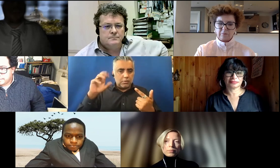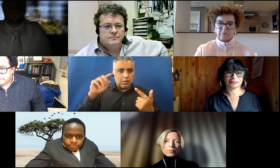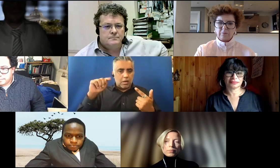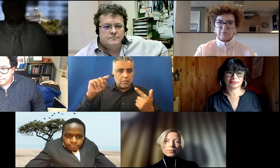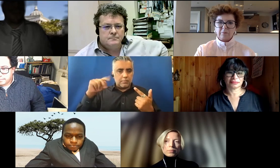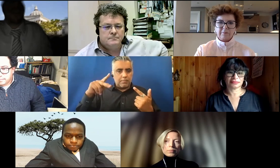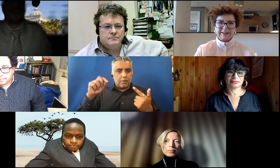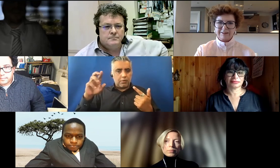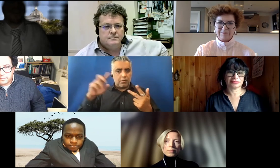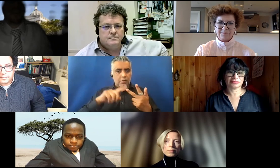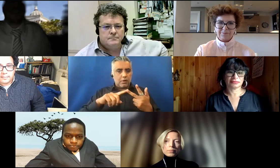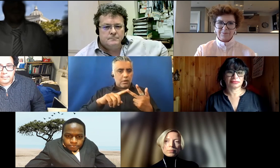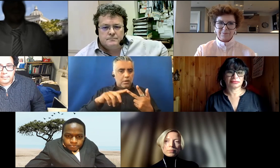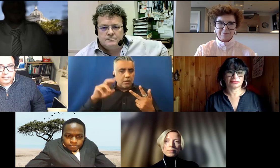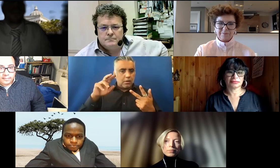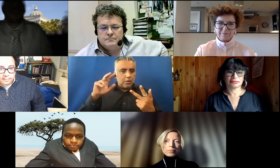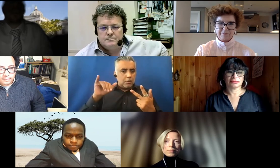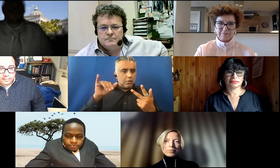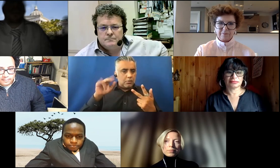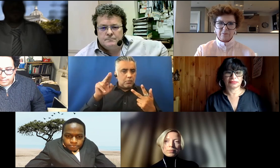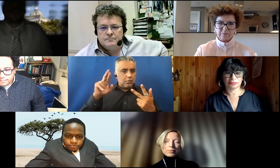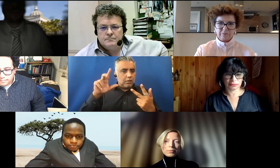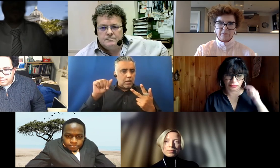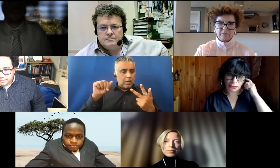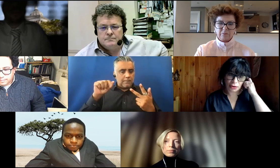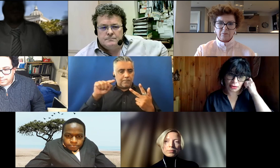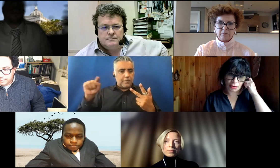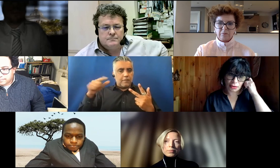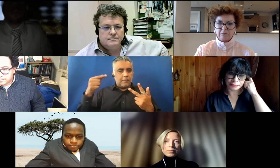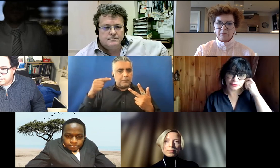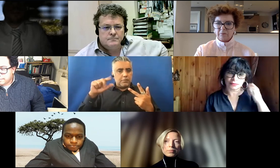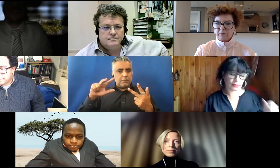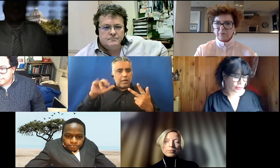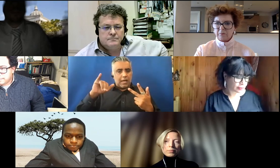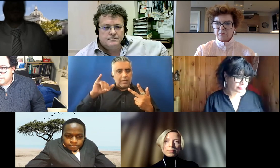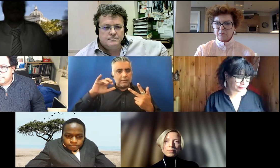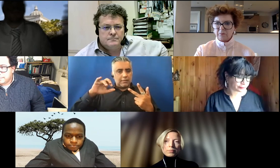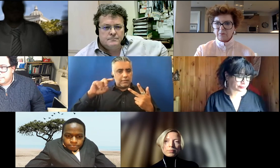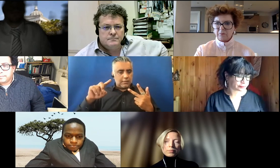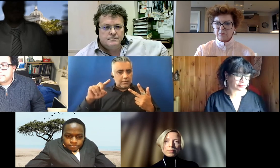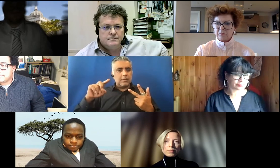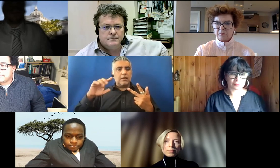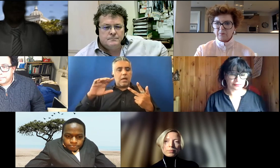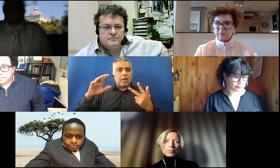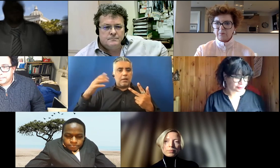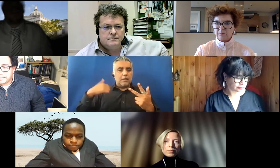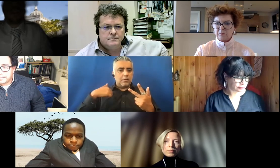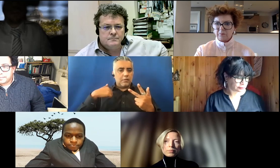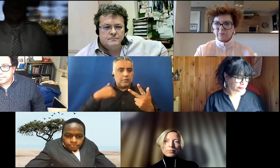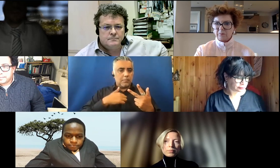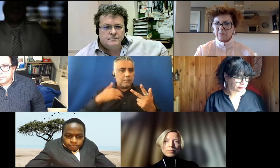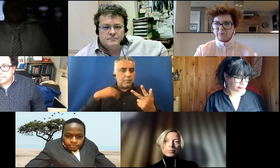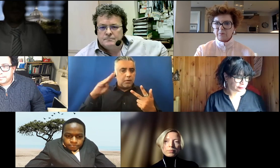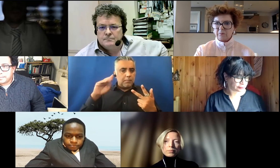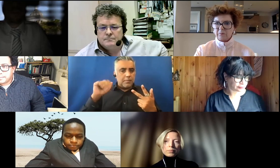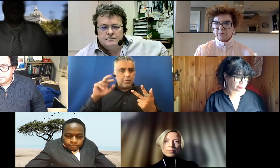had Yulia Sarviro from the G3 ICT Consortium. Then we had Bernard